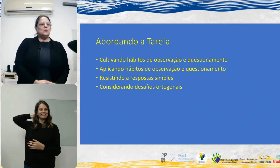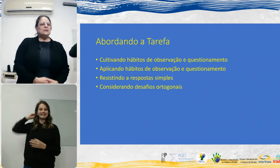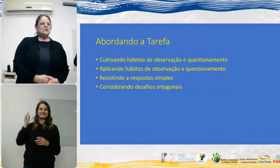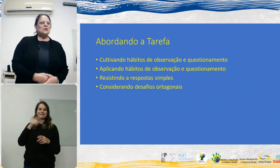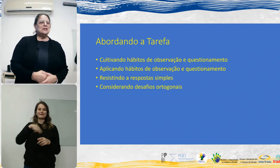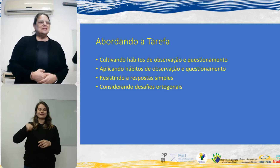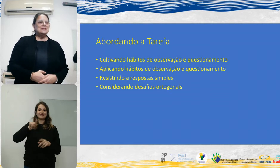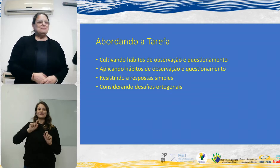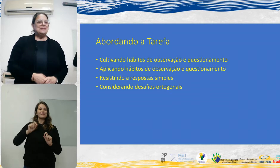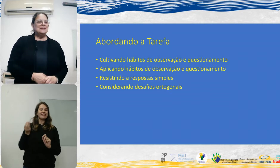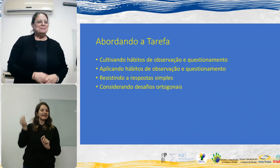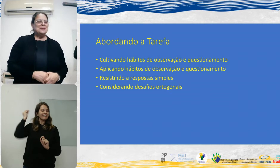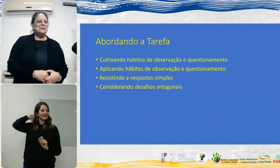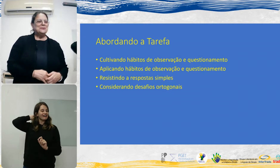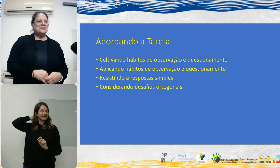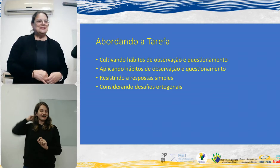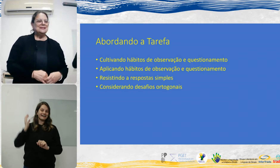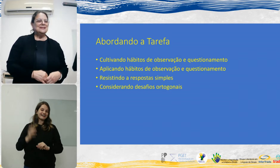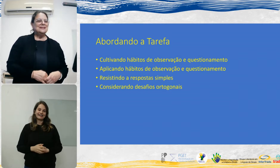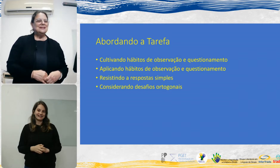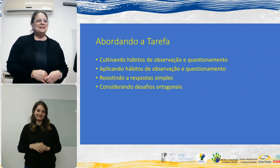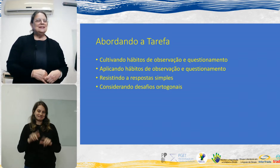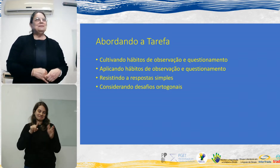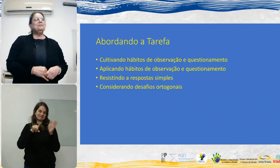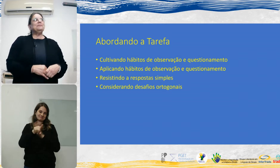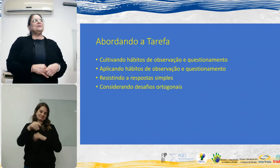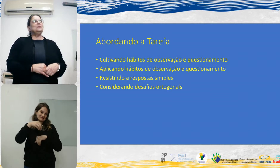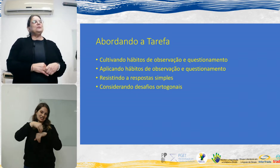I want to talk a little bit about